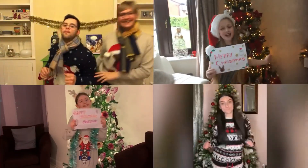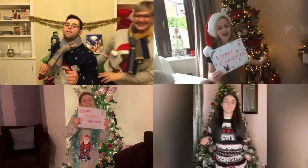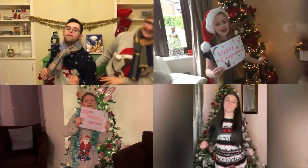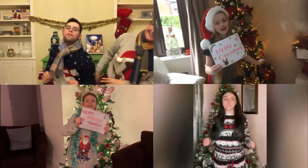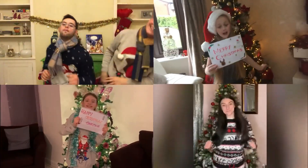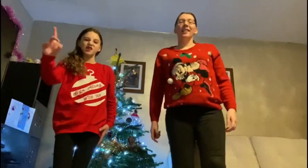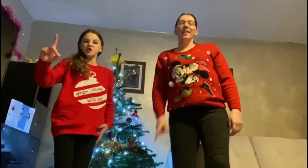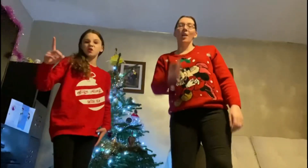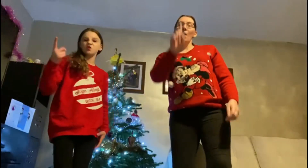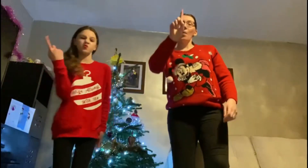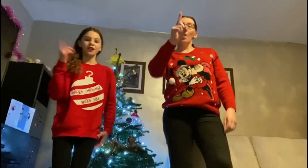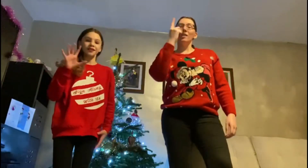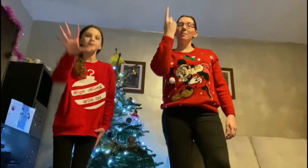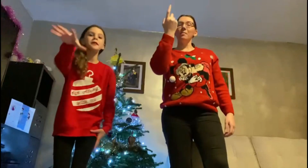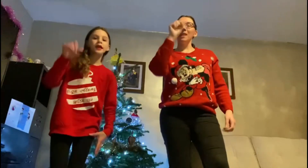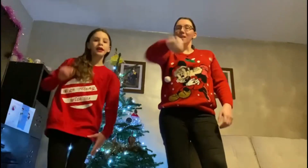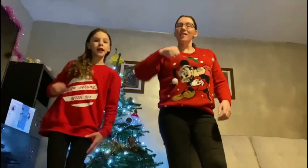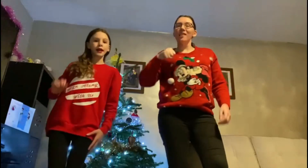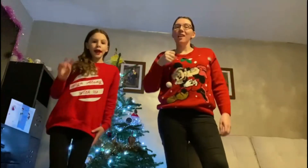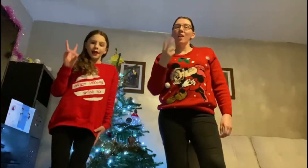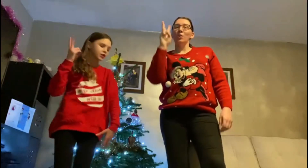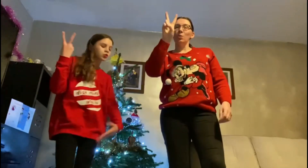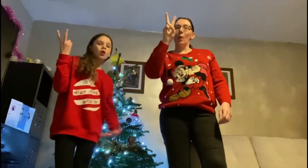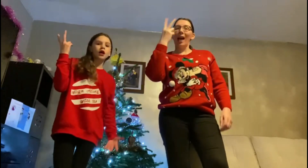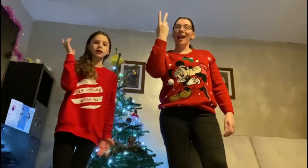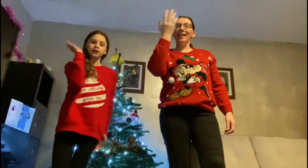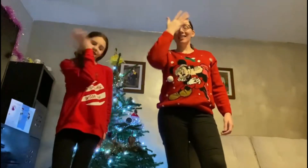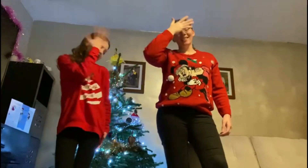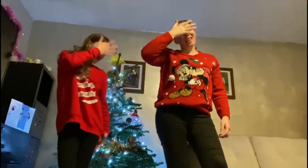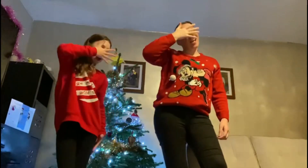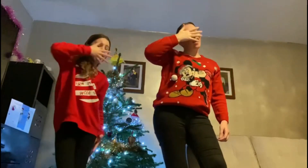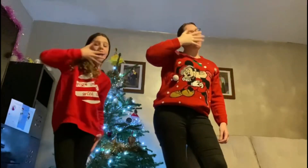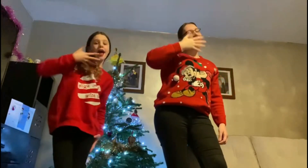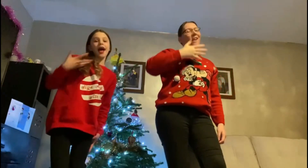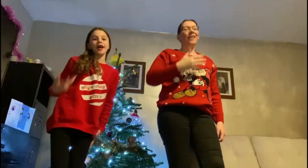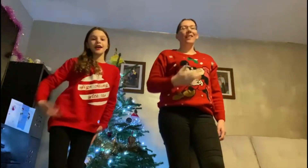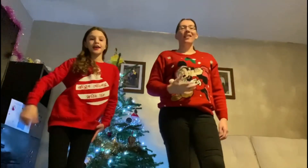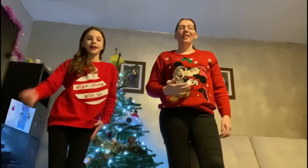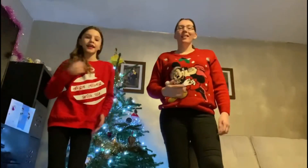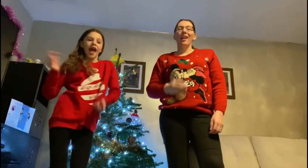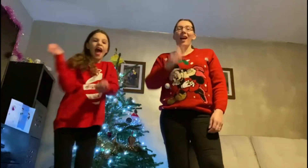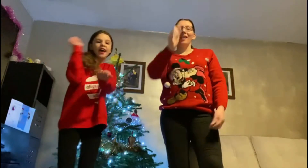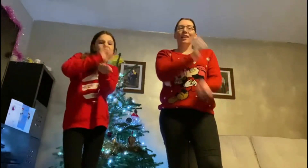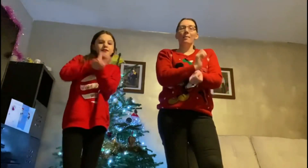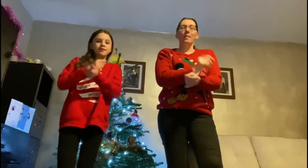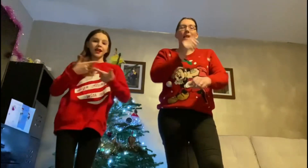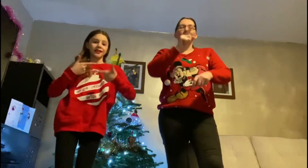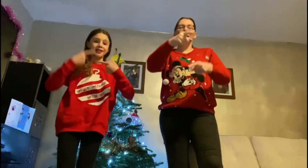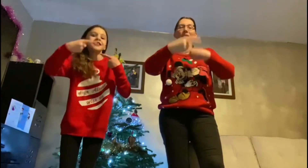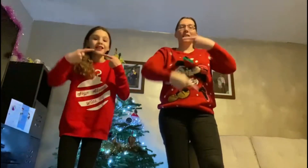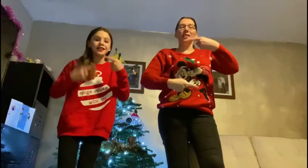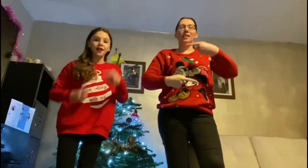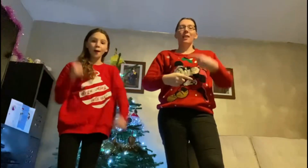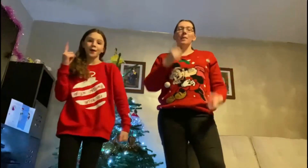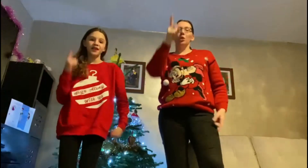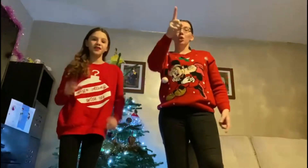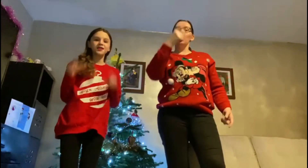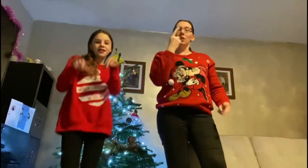Once bitten and twice shy I keep my distance but you still